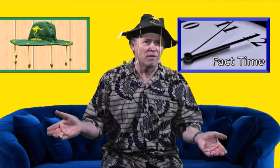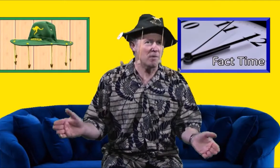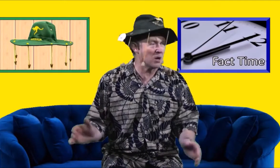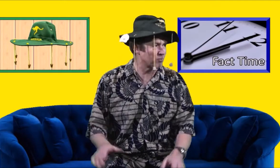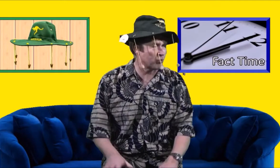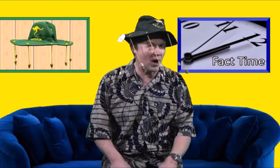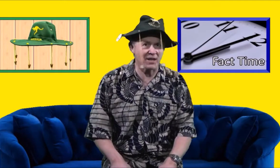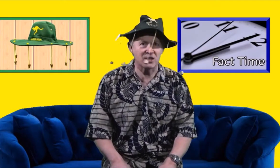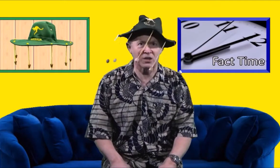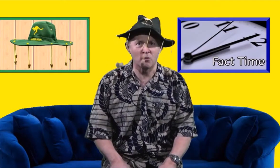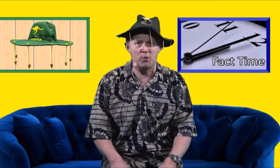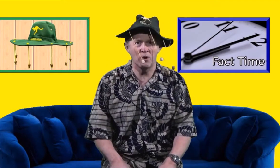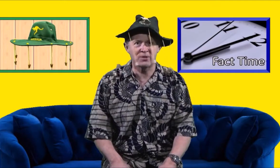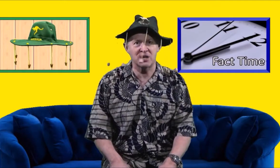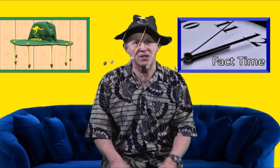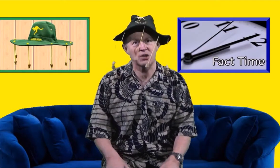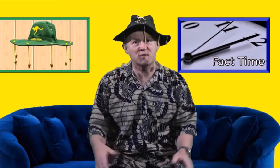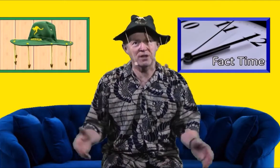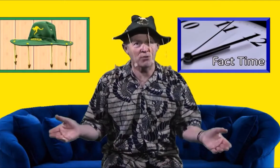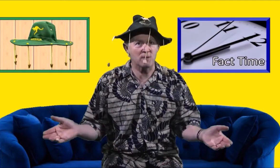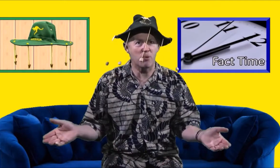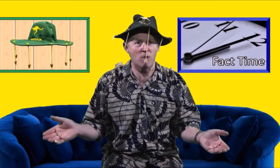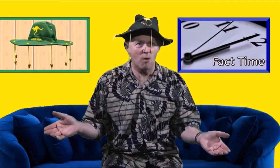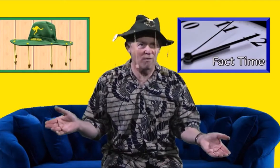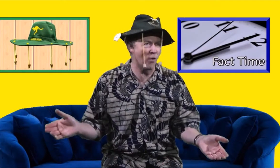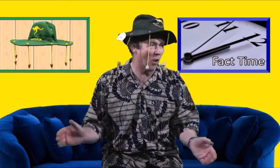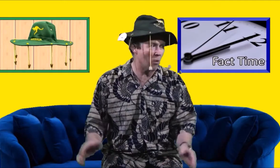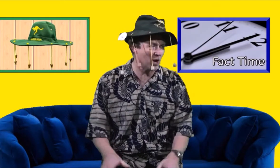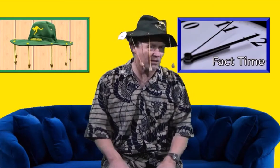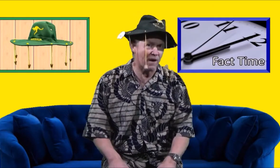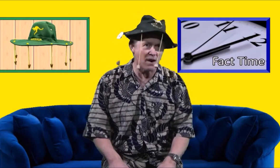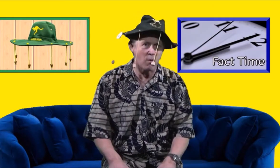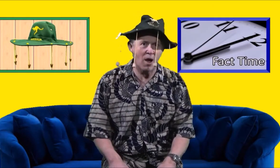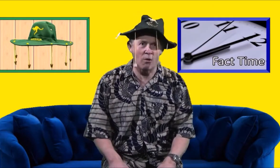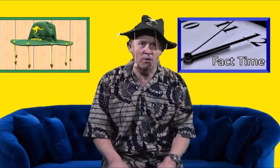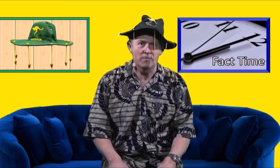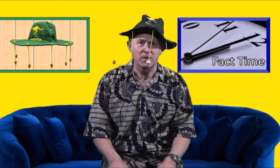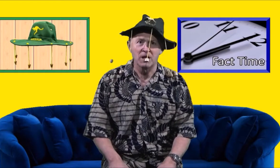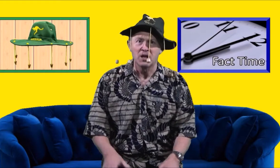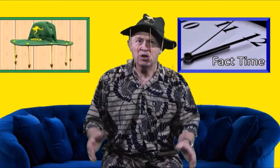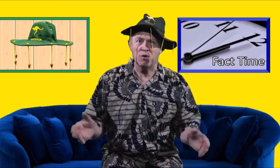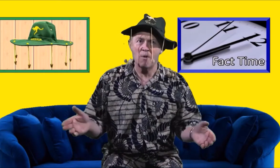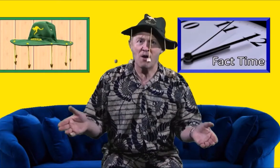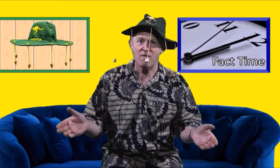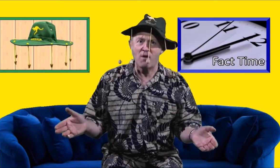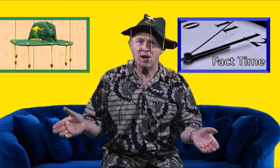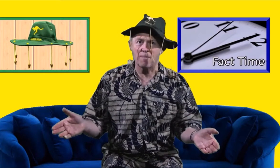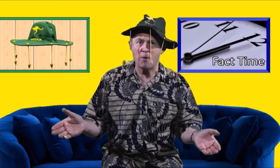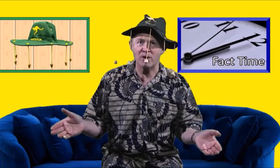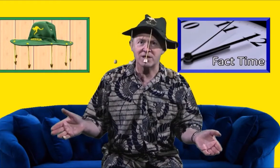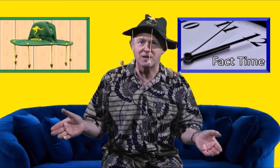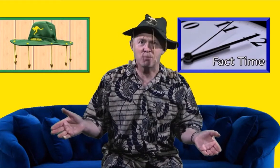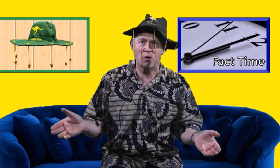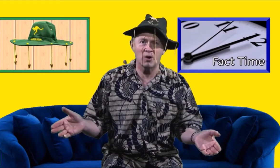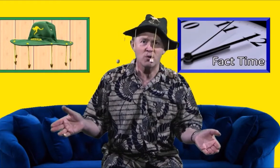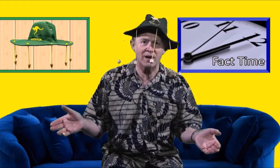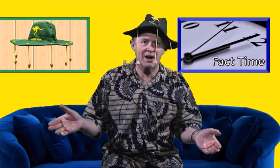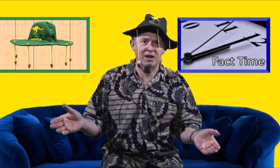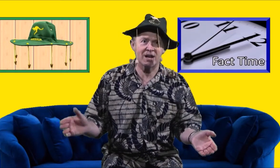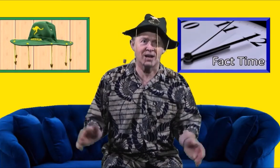most practical purposes, using 3.14 works very well. You might find the pi symbol on your calculator,